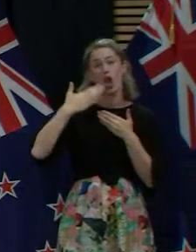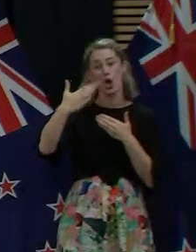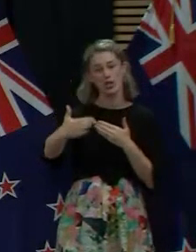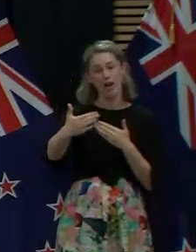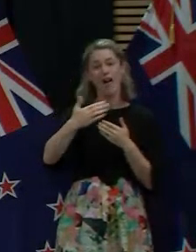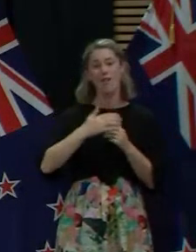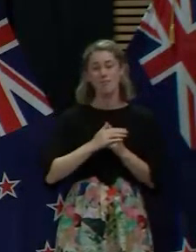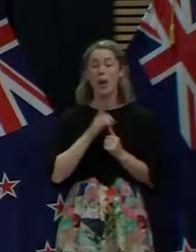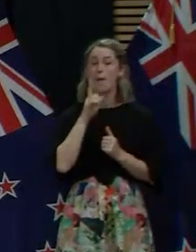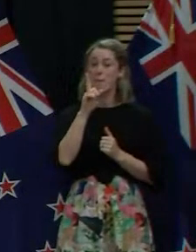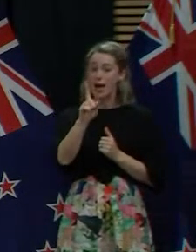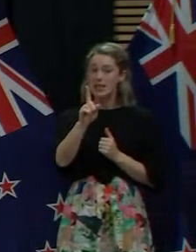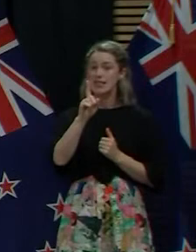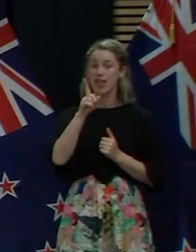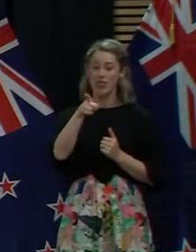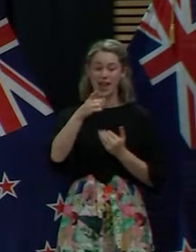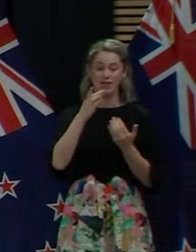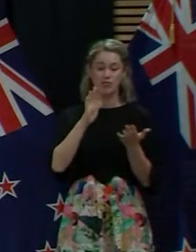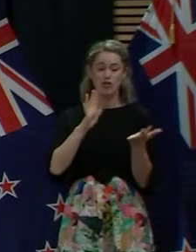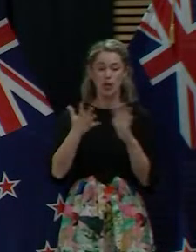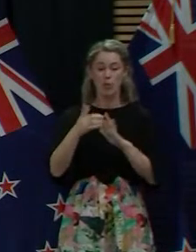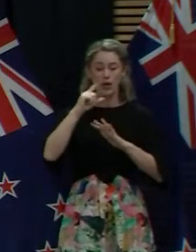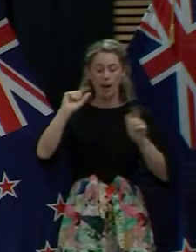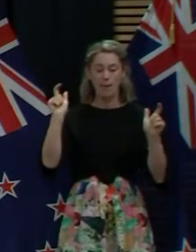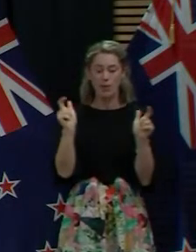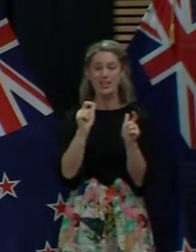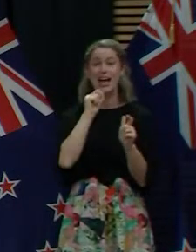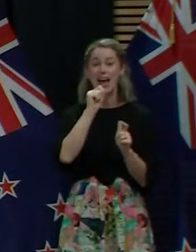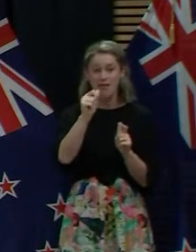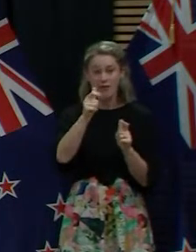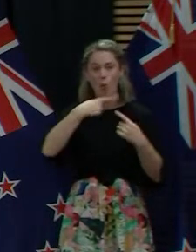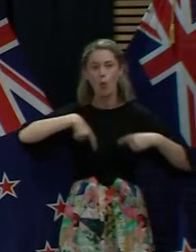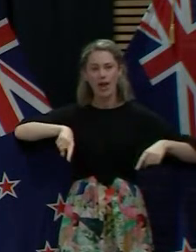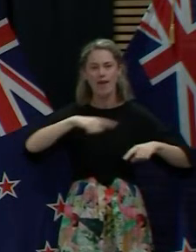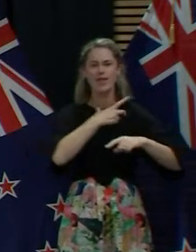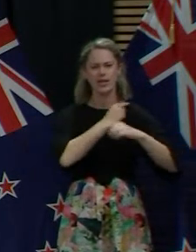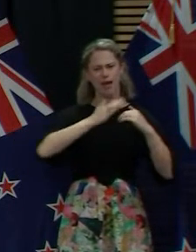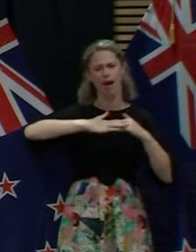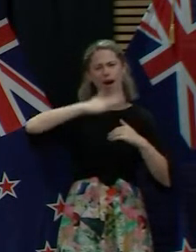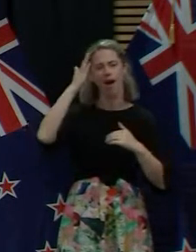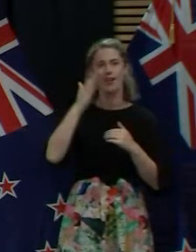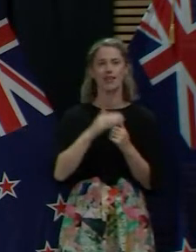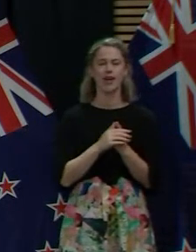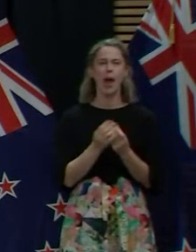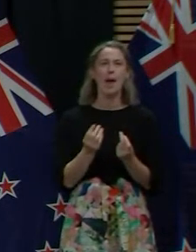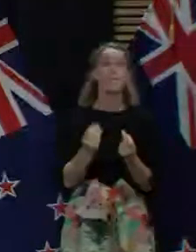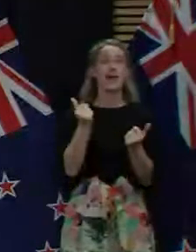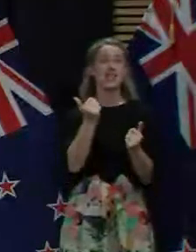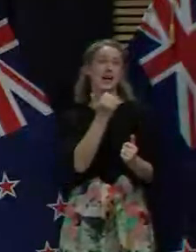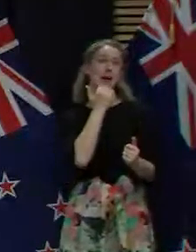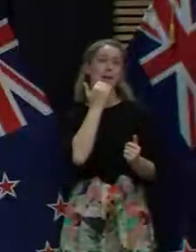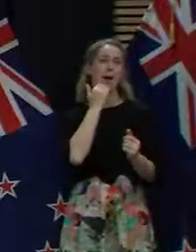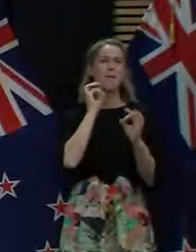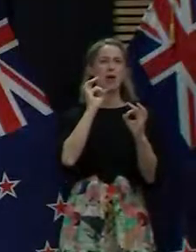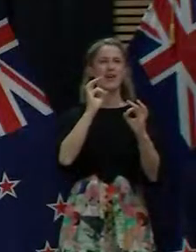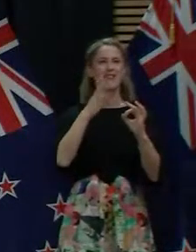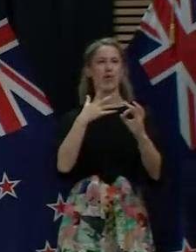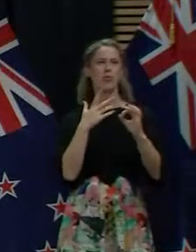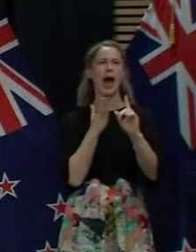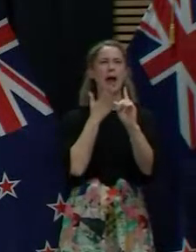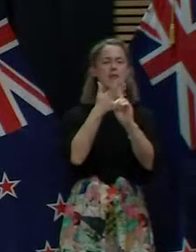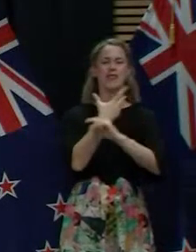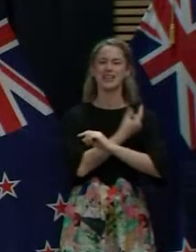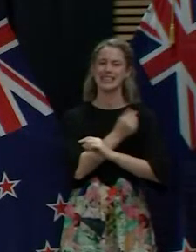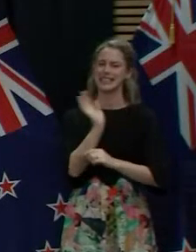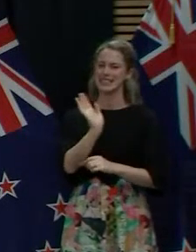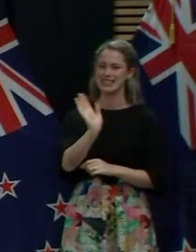but that we can minimise that disruption by ensuring we all get vaccinated. There's no magic threshold for vaccination coverage, just